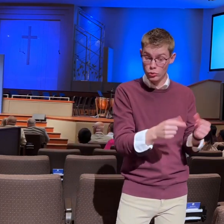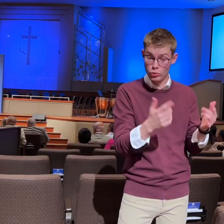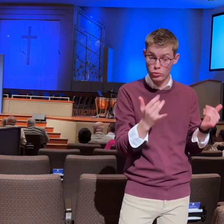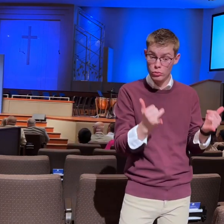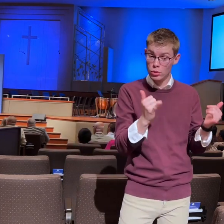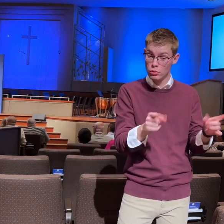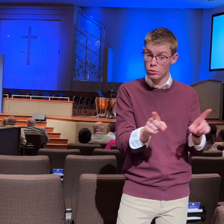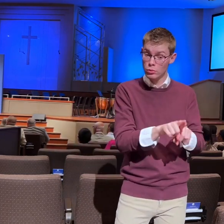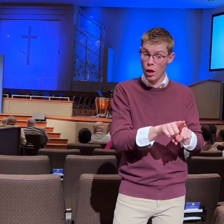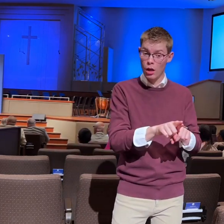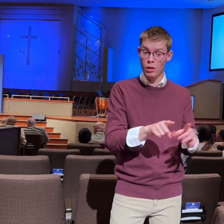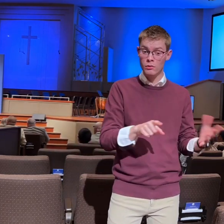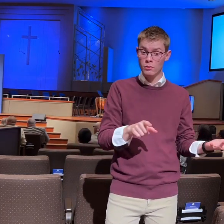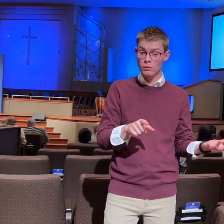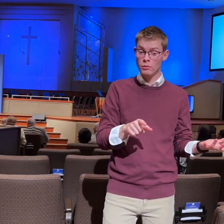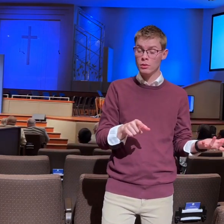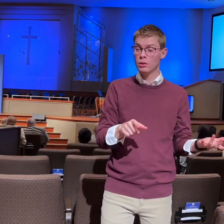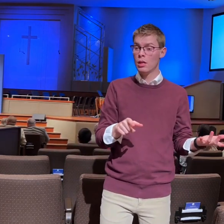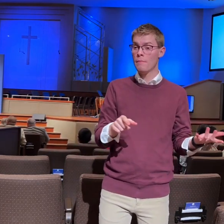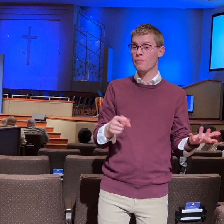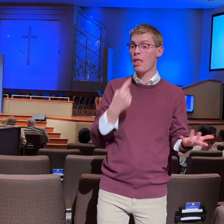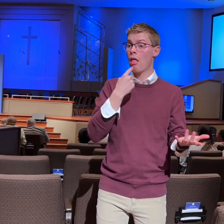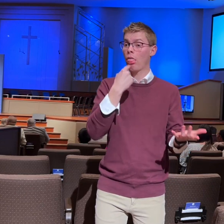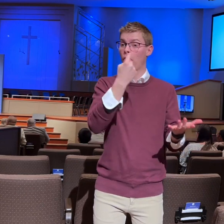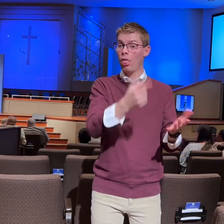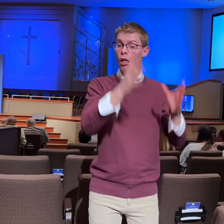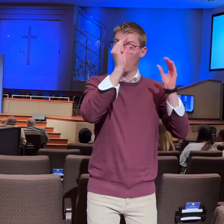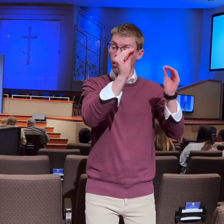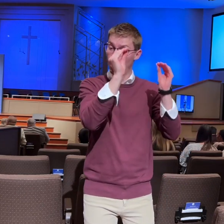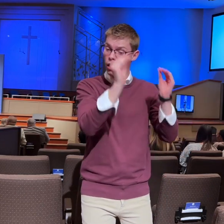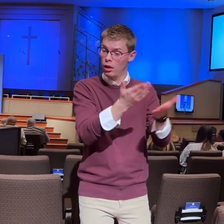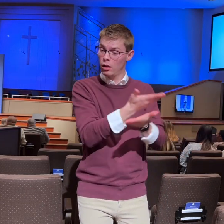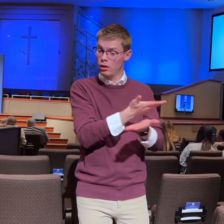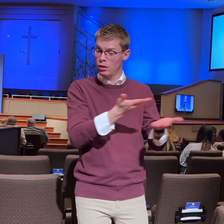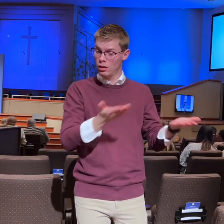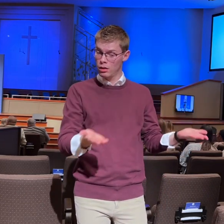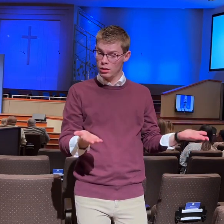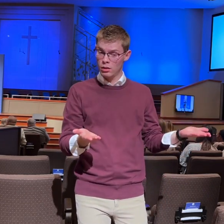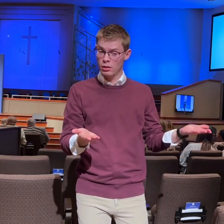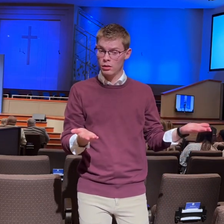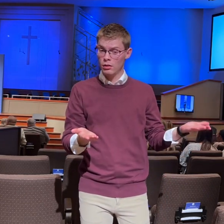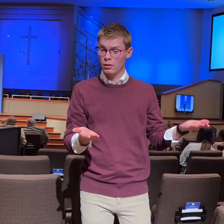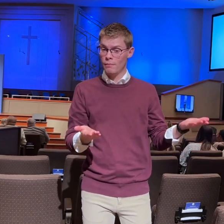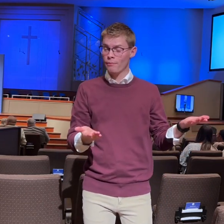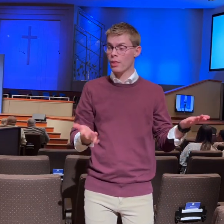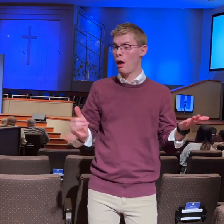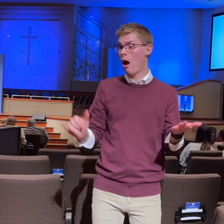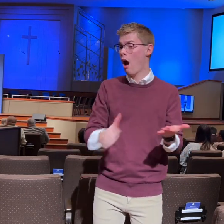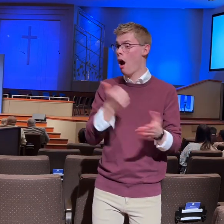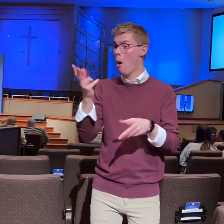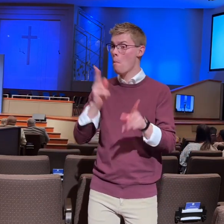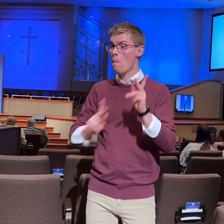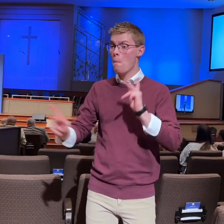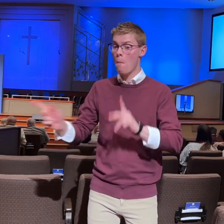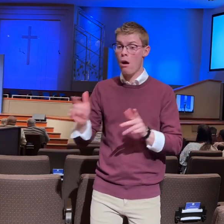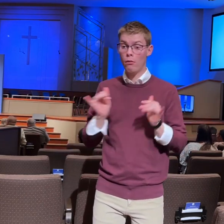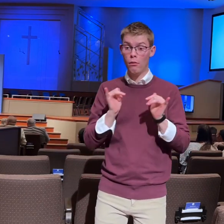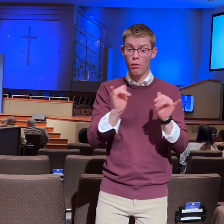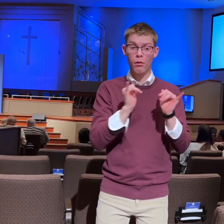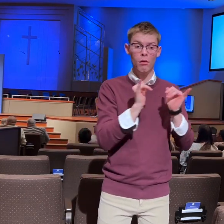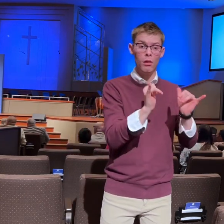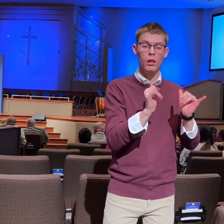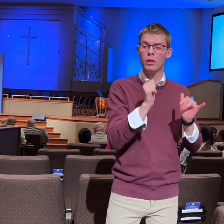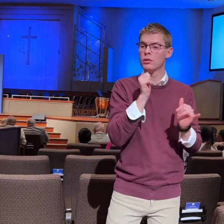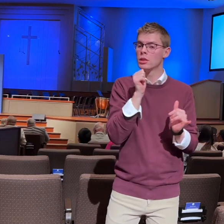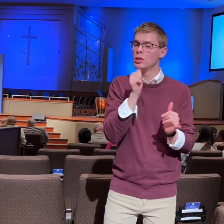today as Catholicism. And Catholicism began to teach that commoners like us were not allowed to read